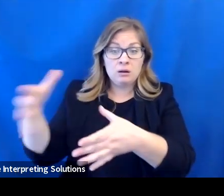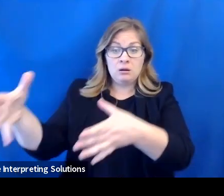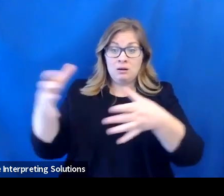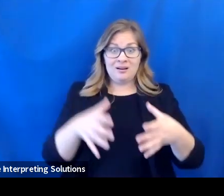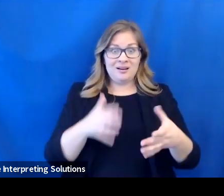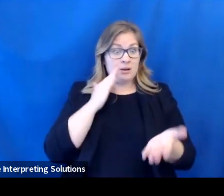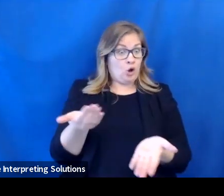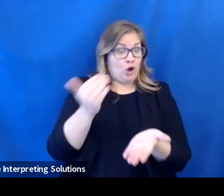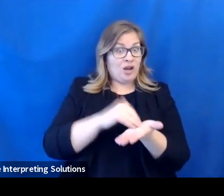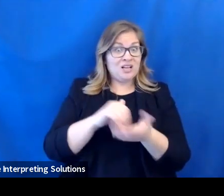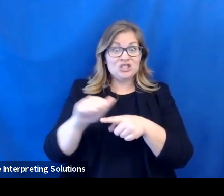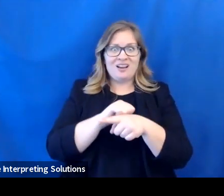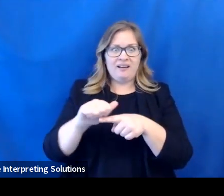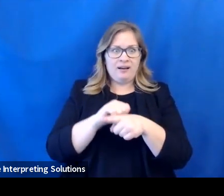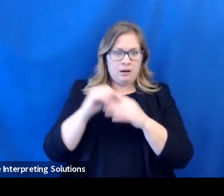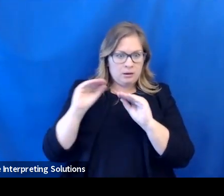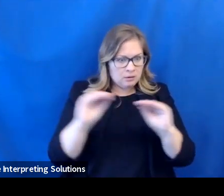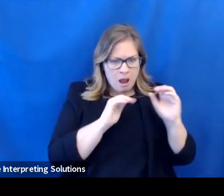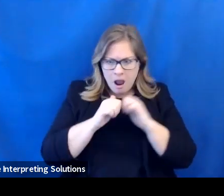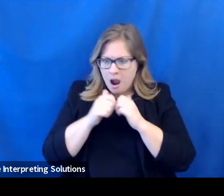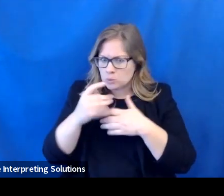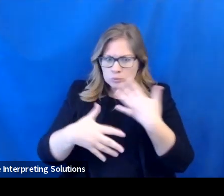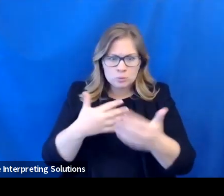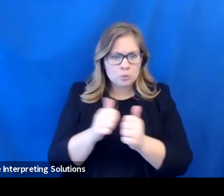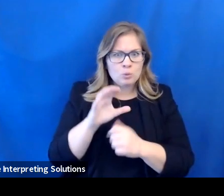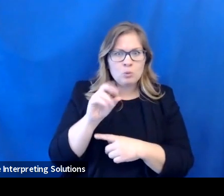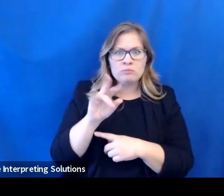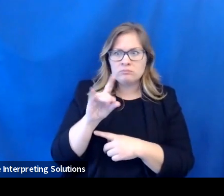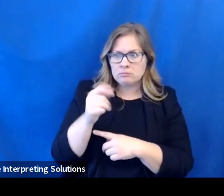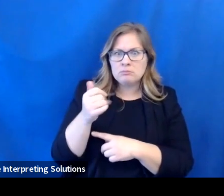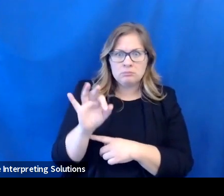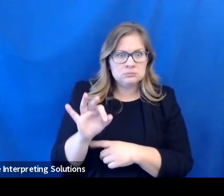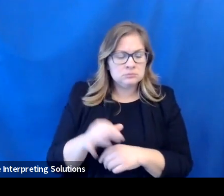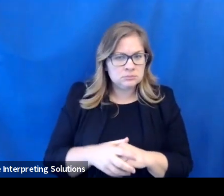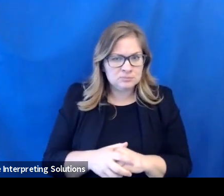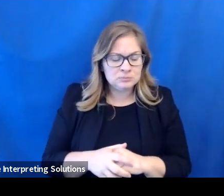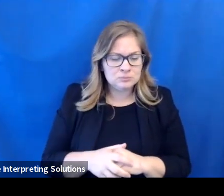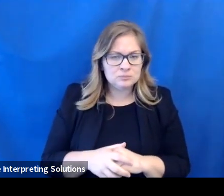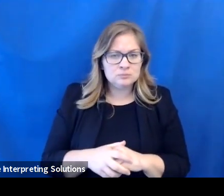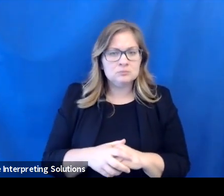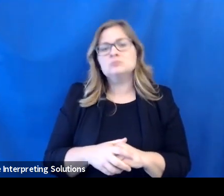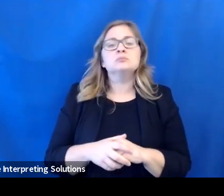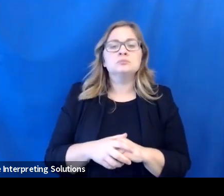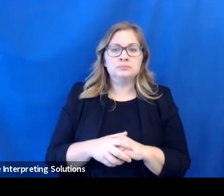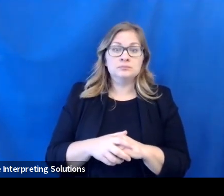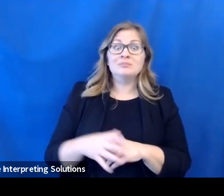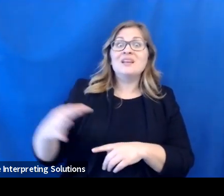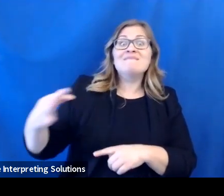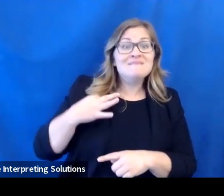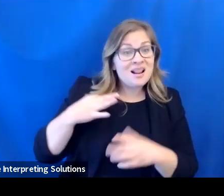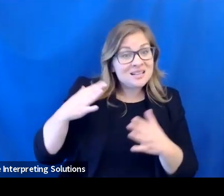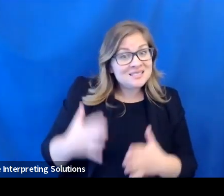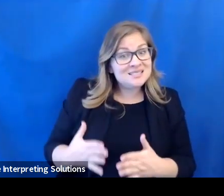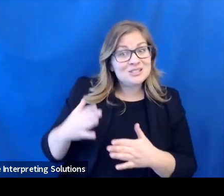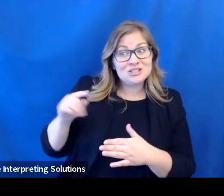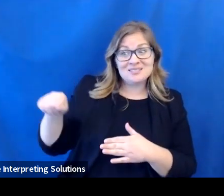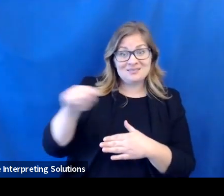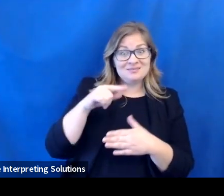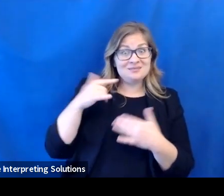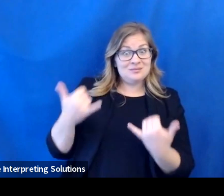the volunteer spirit of currently licensed professionals who registered with Minnesota Responds,